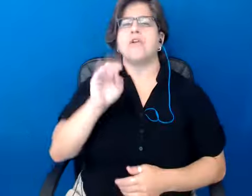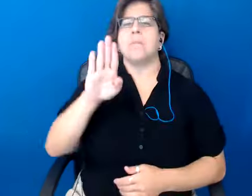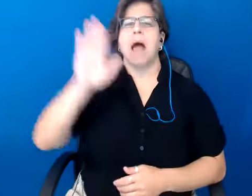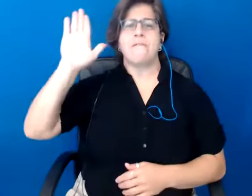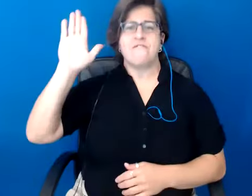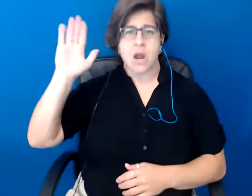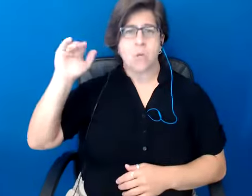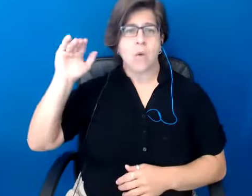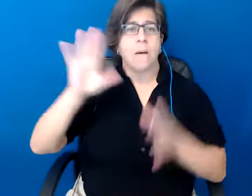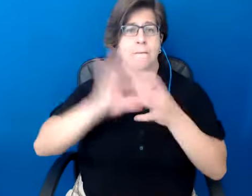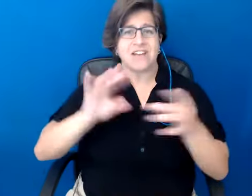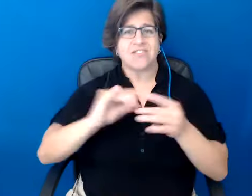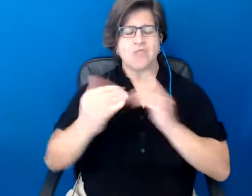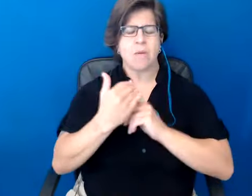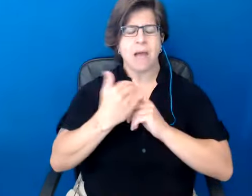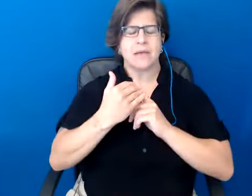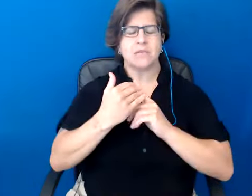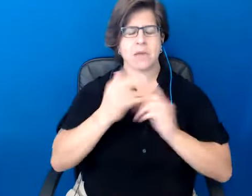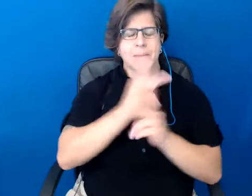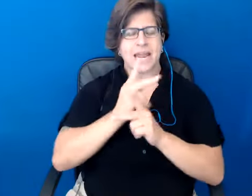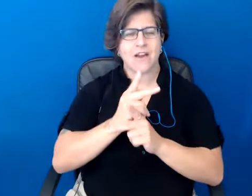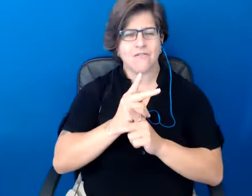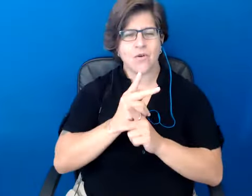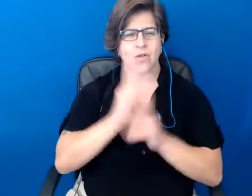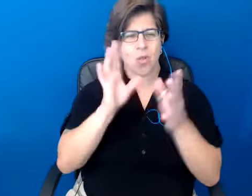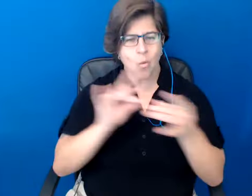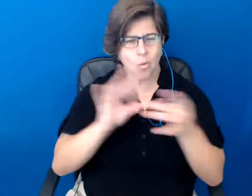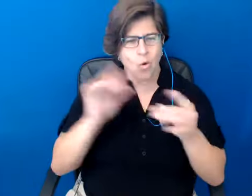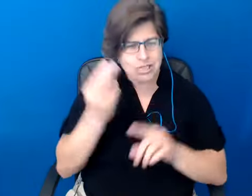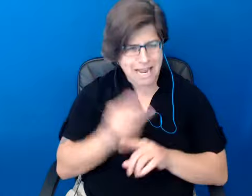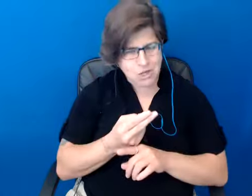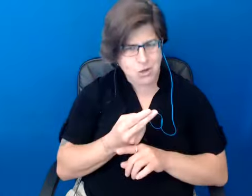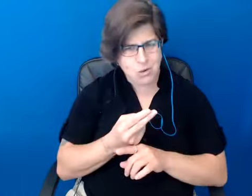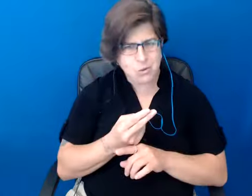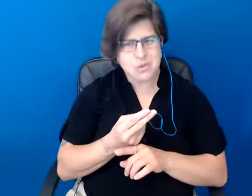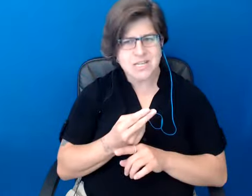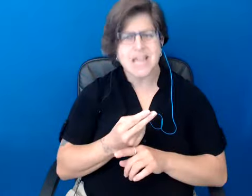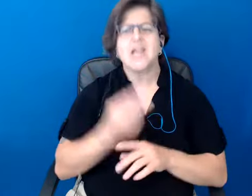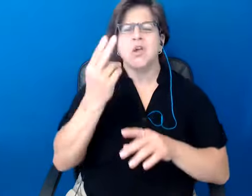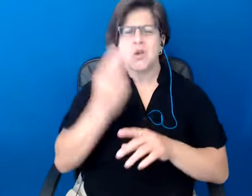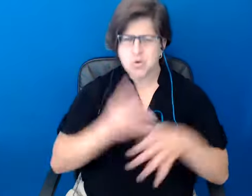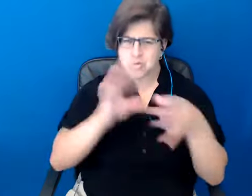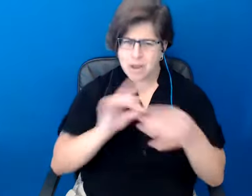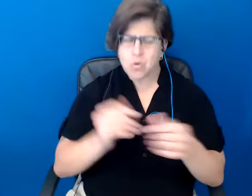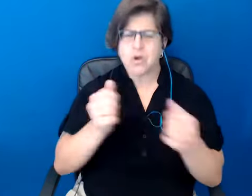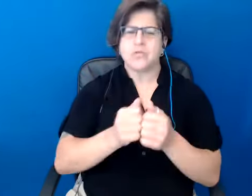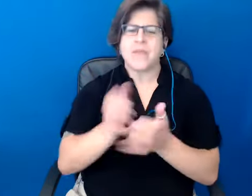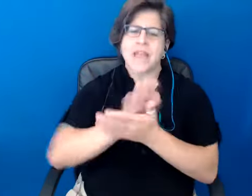AA. So Dr. Bob's farewell message reminds me to watch my tongue, and that if I use